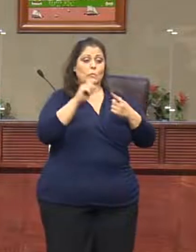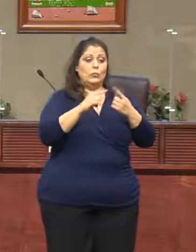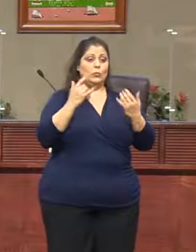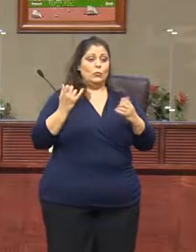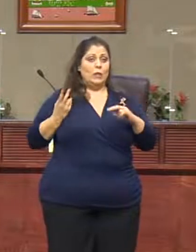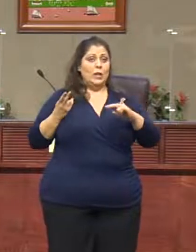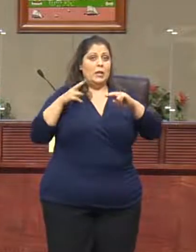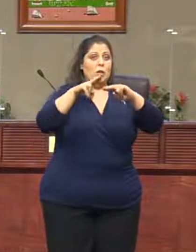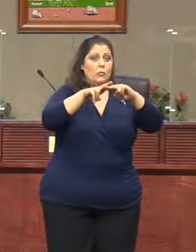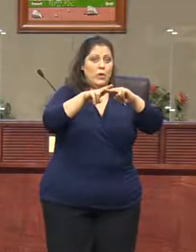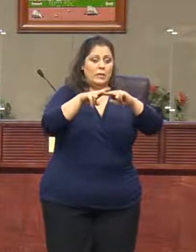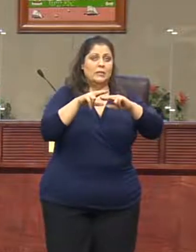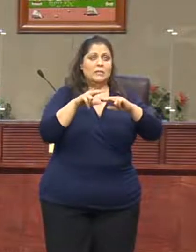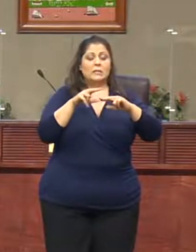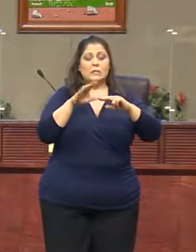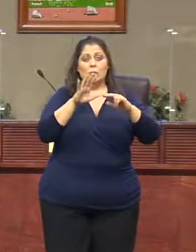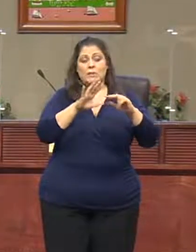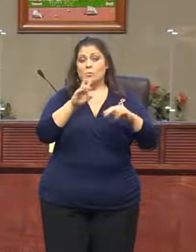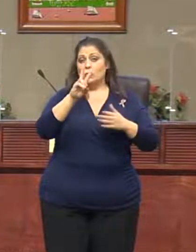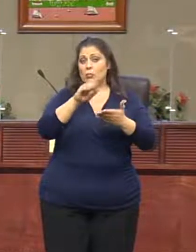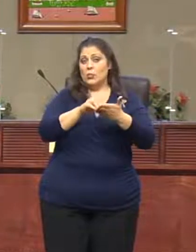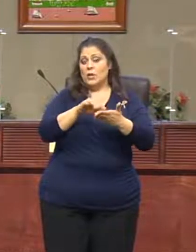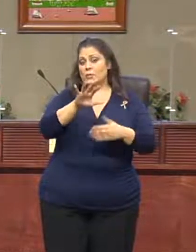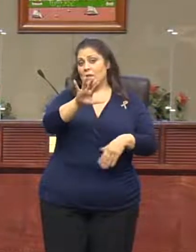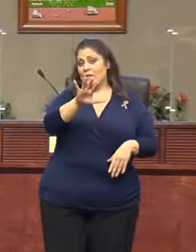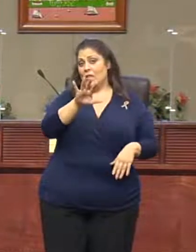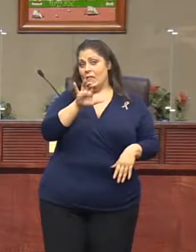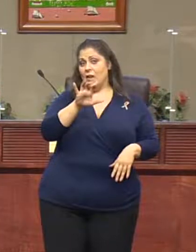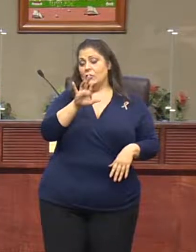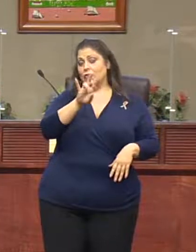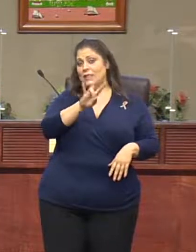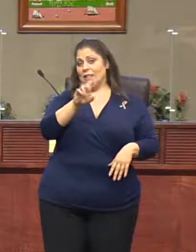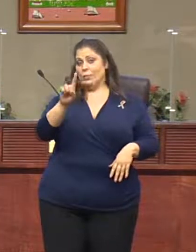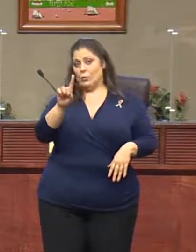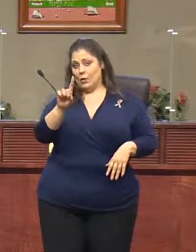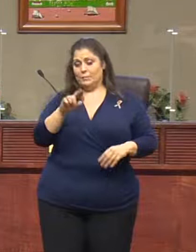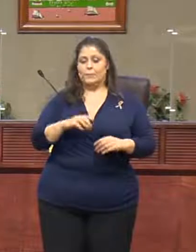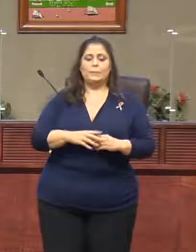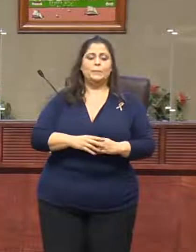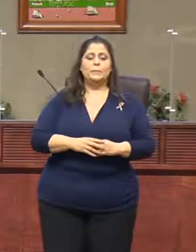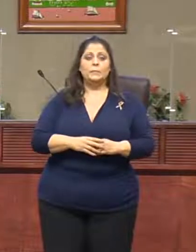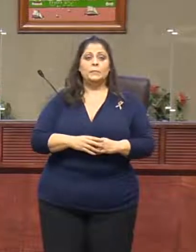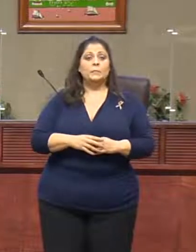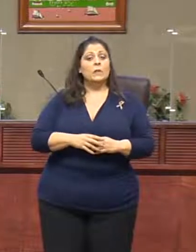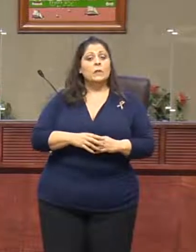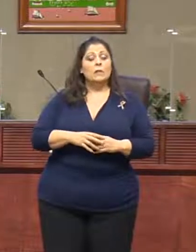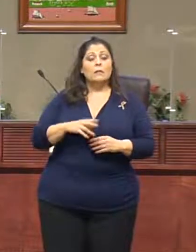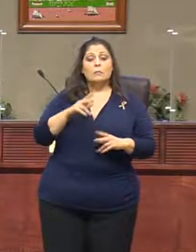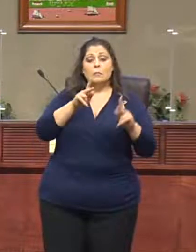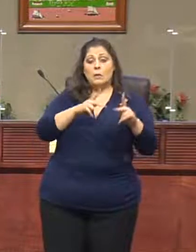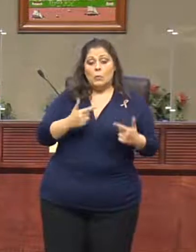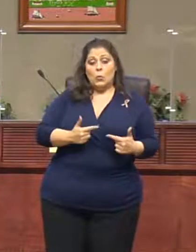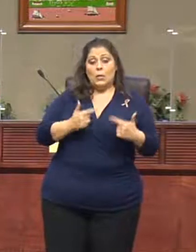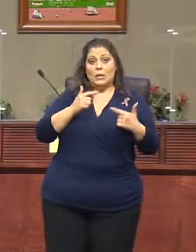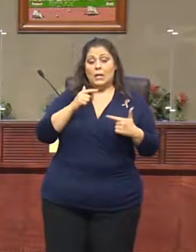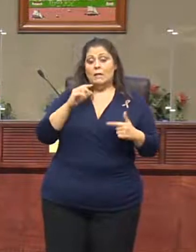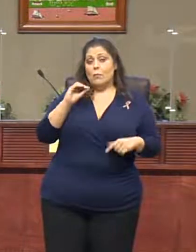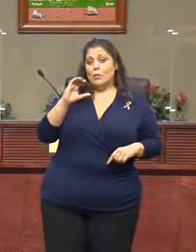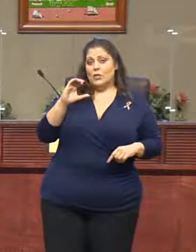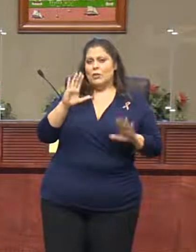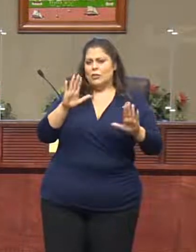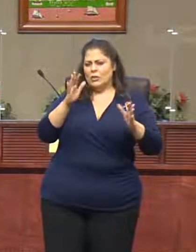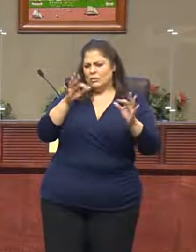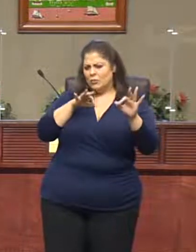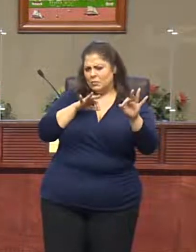2,571. For Orange residents, just to give you a little bit of